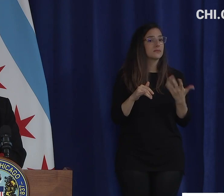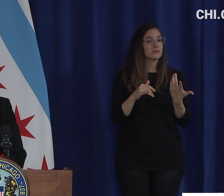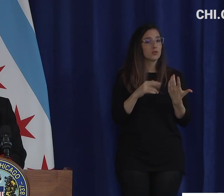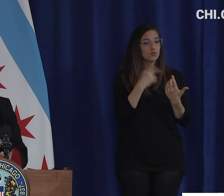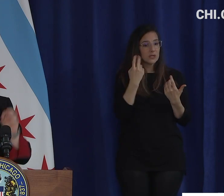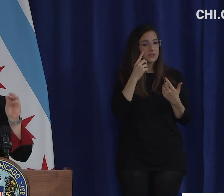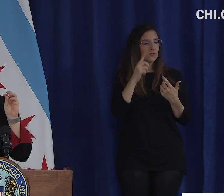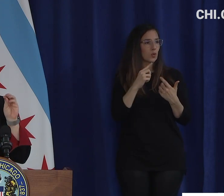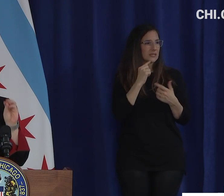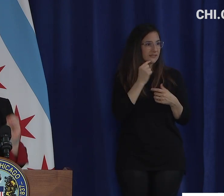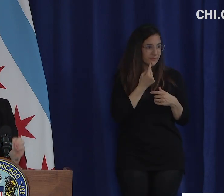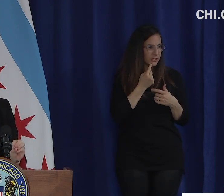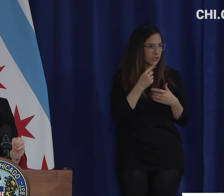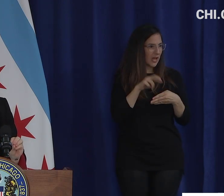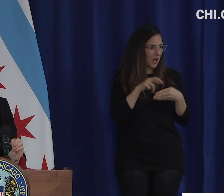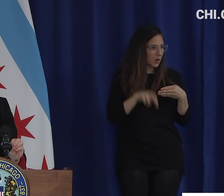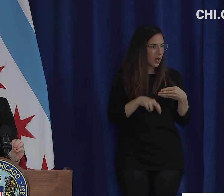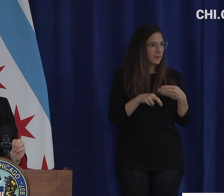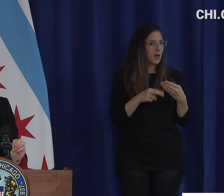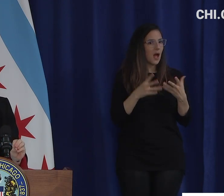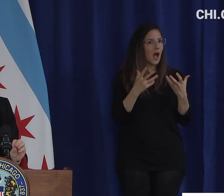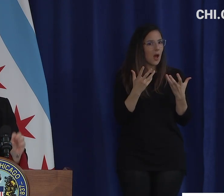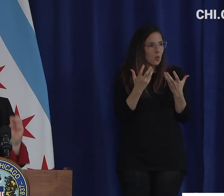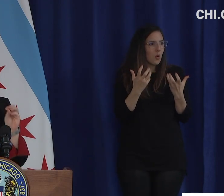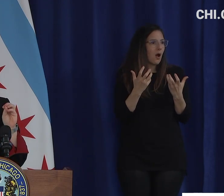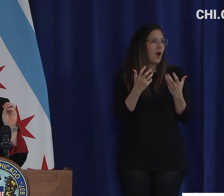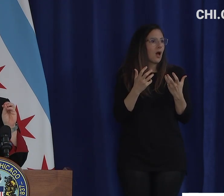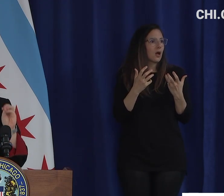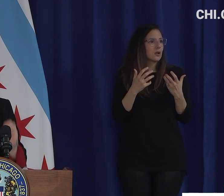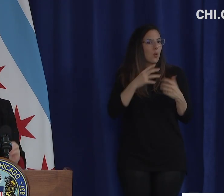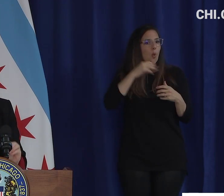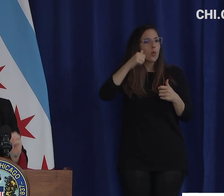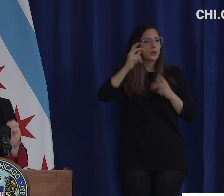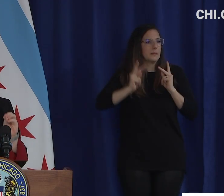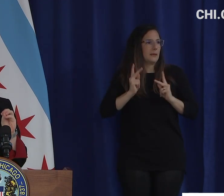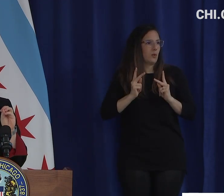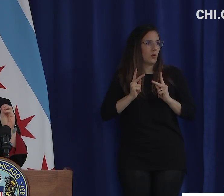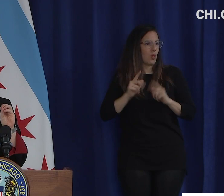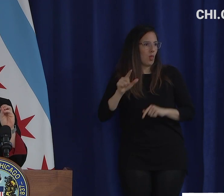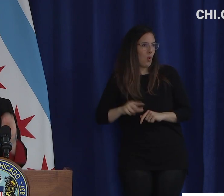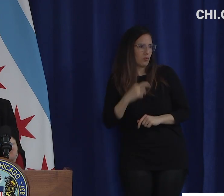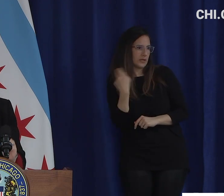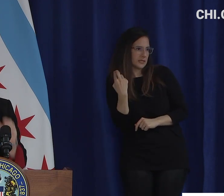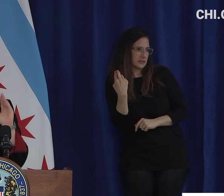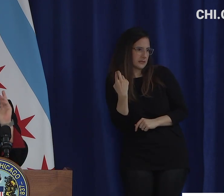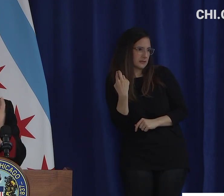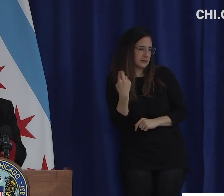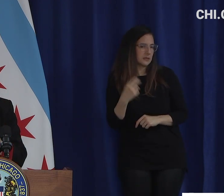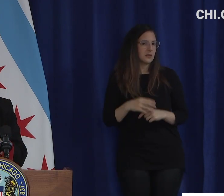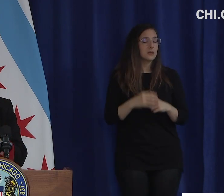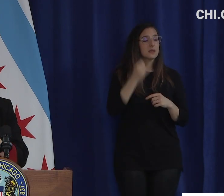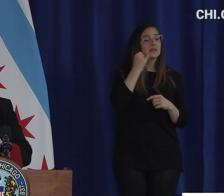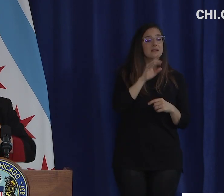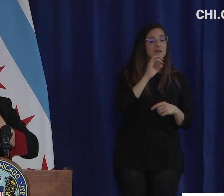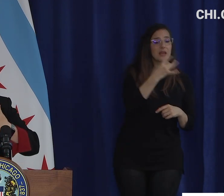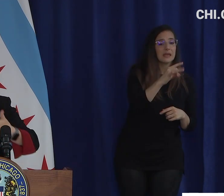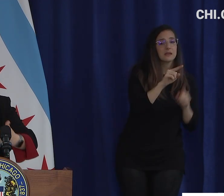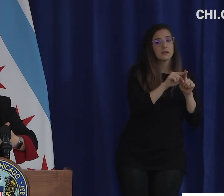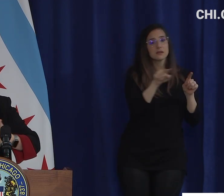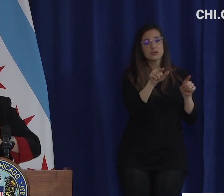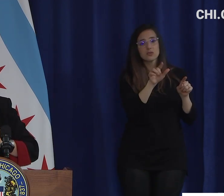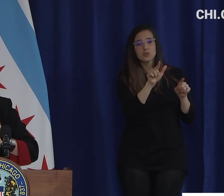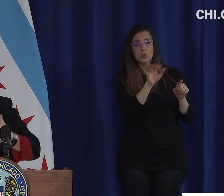lower levels. If our 18 to 29-year-olds can continue to responsibly wear masks